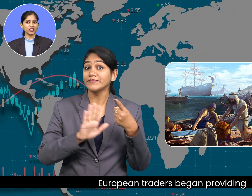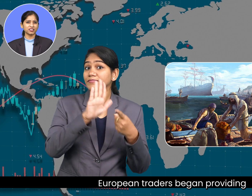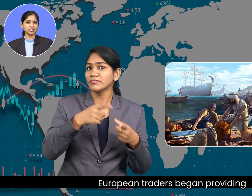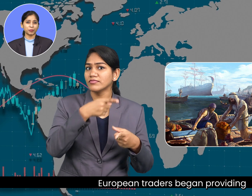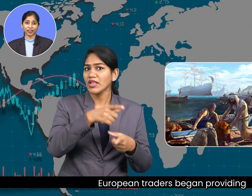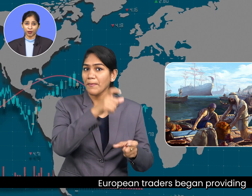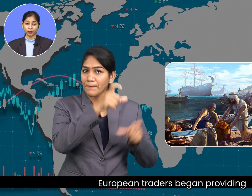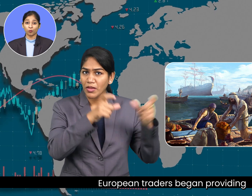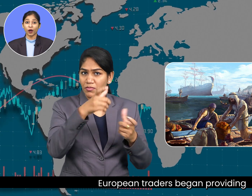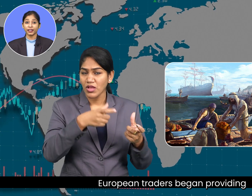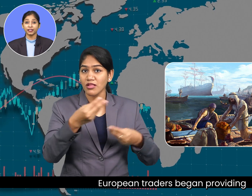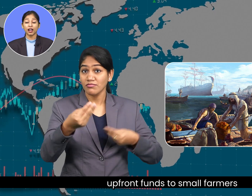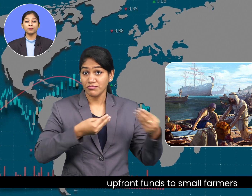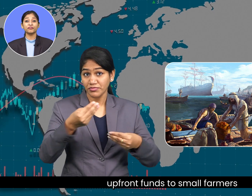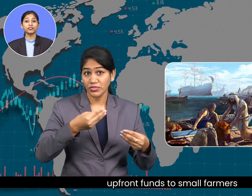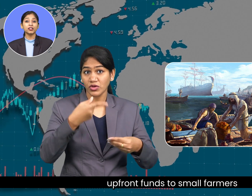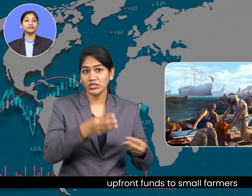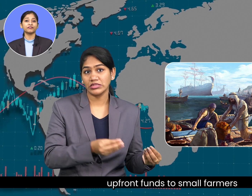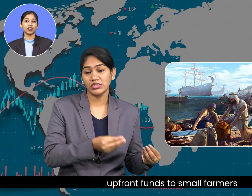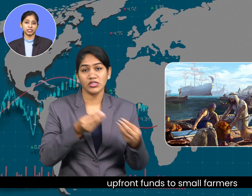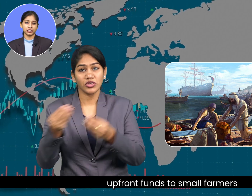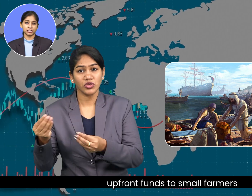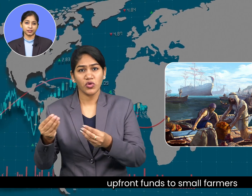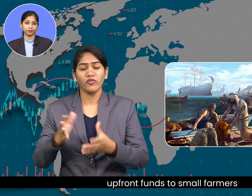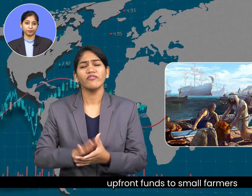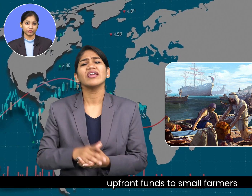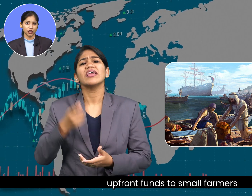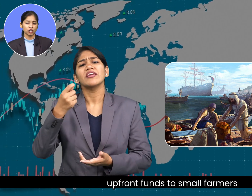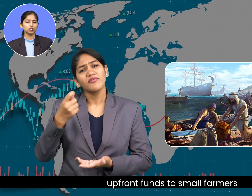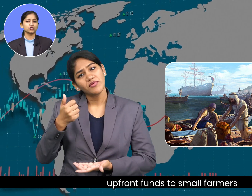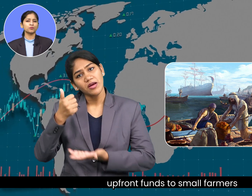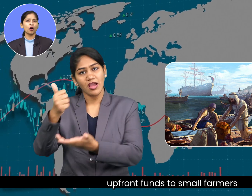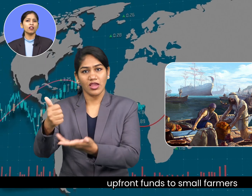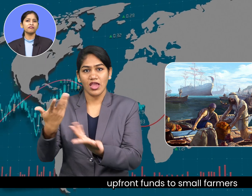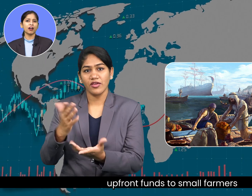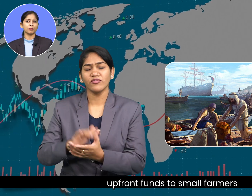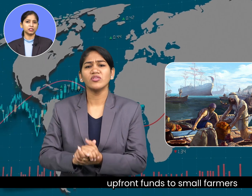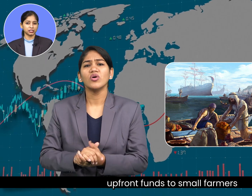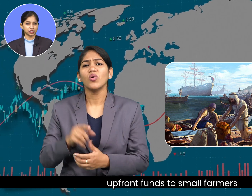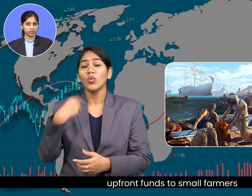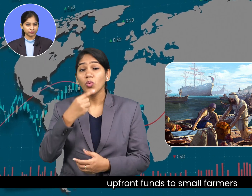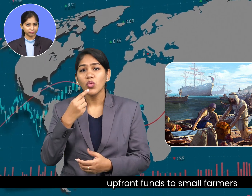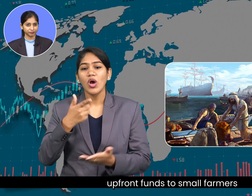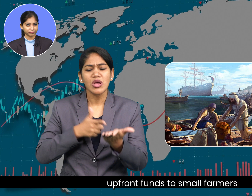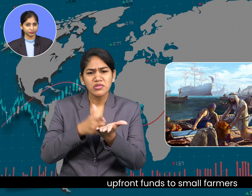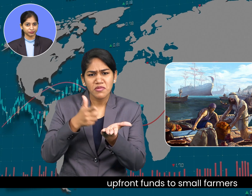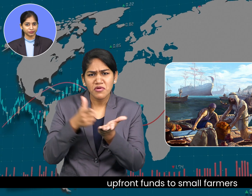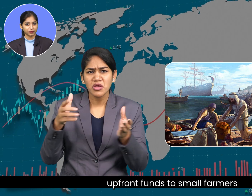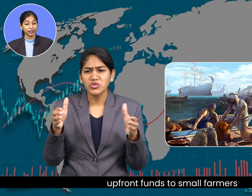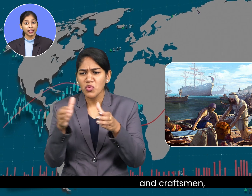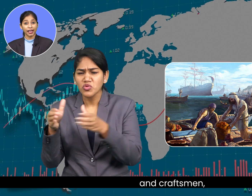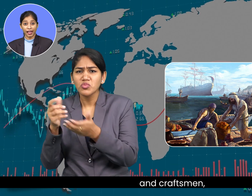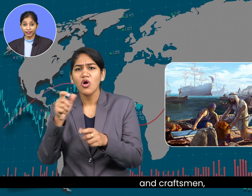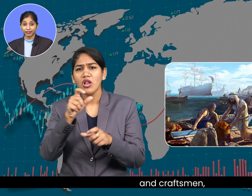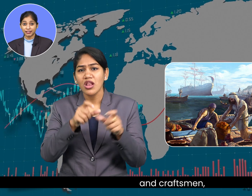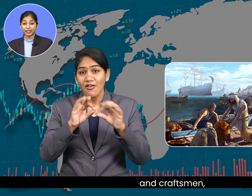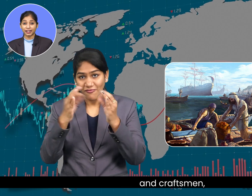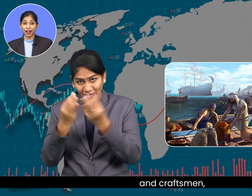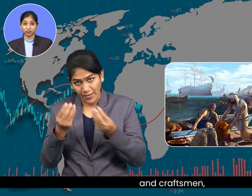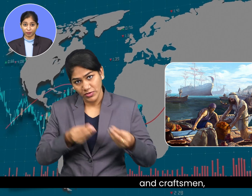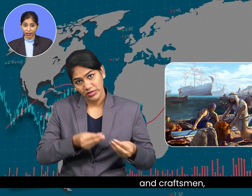European traders began providing upfront funds to small farmers